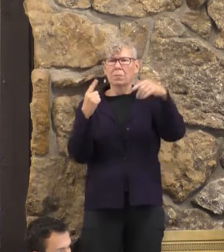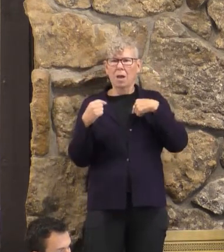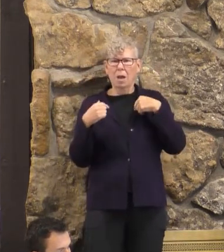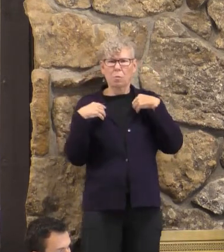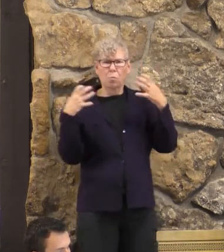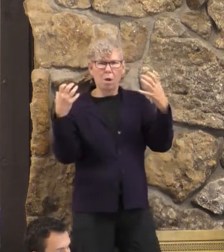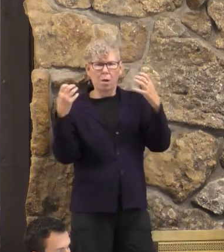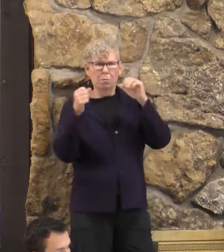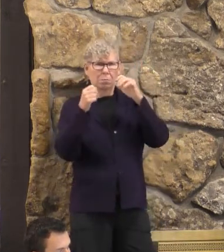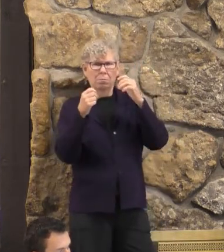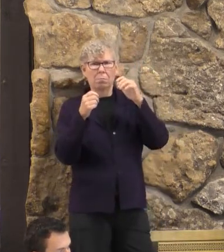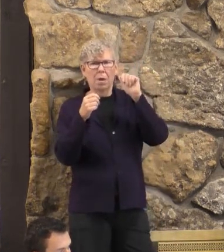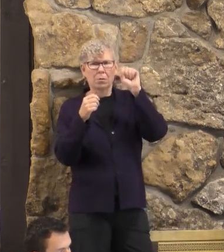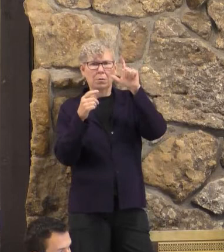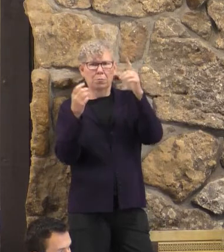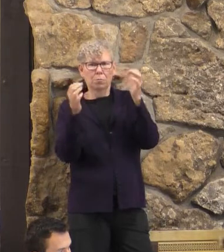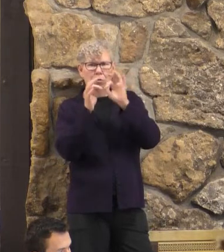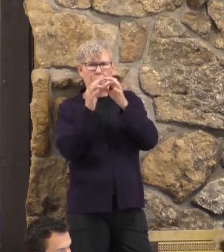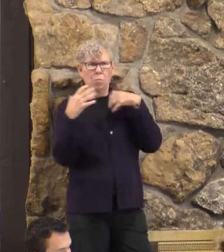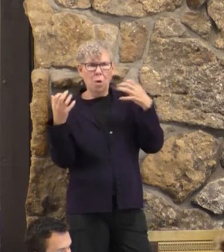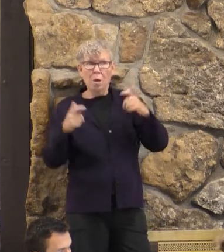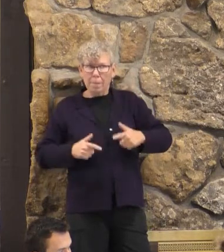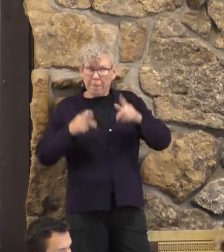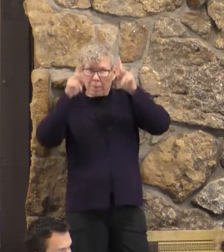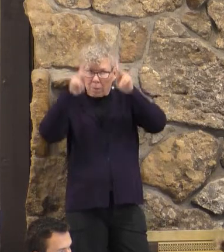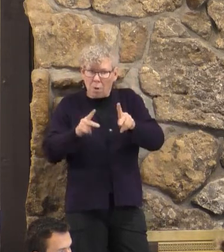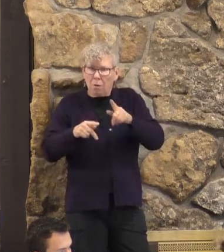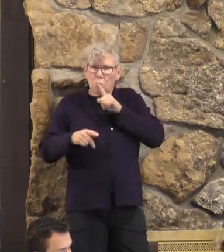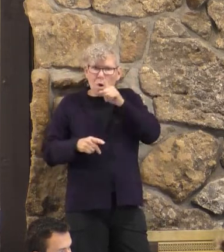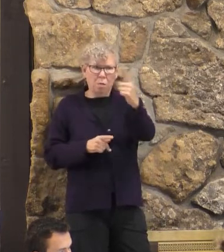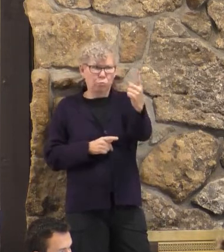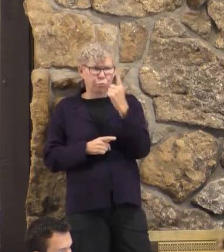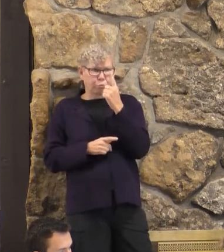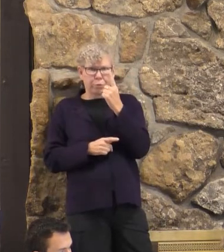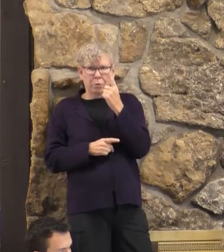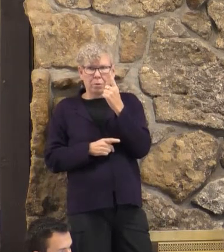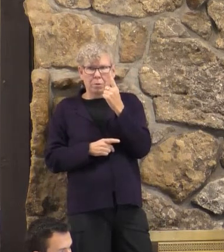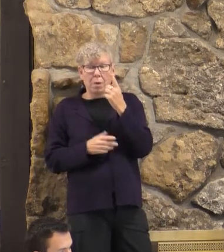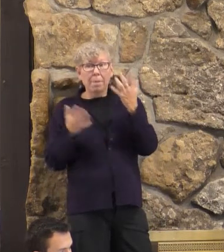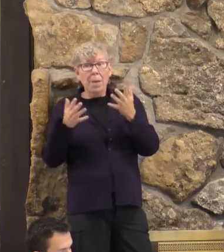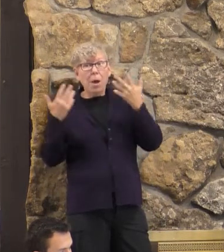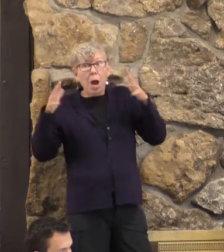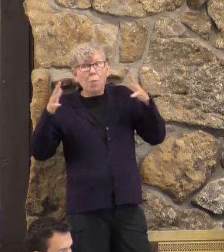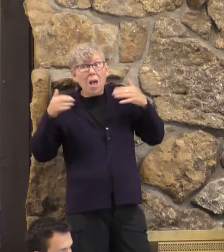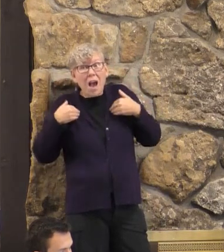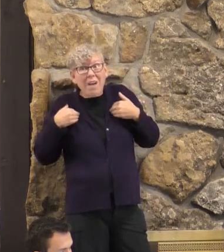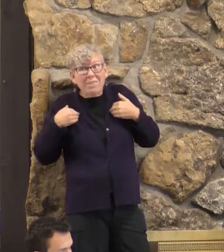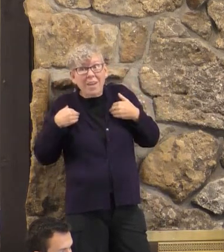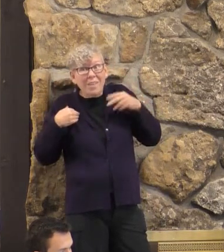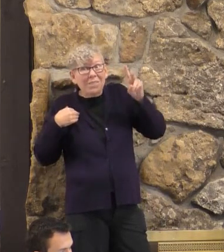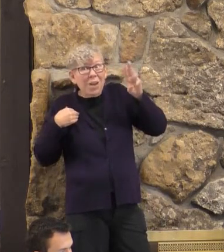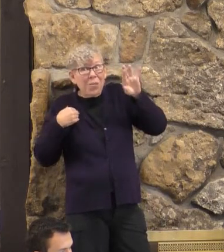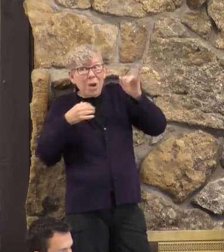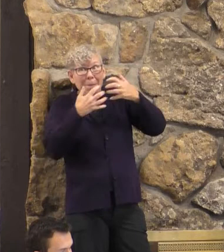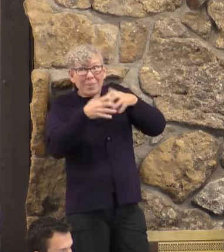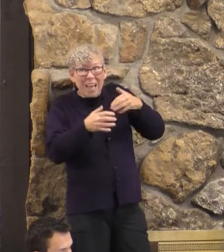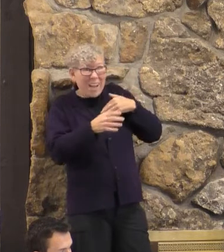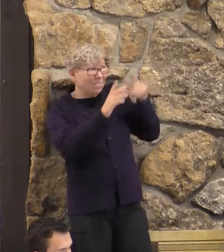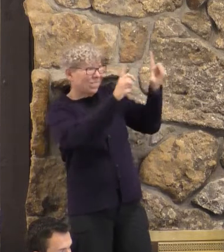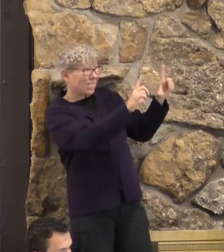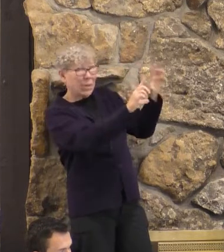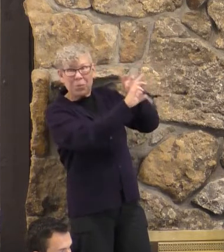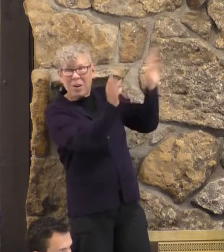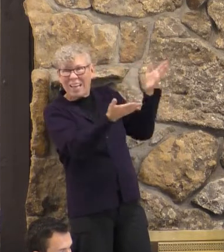live," yet you guys have a CART machine sitting right there, or a VRI machine sitting right there. You still have to